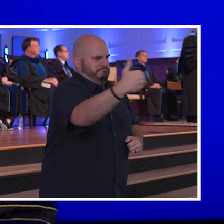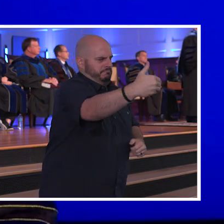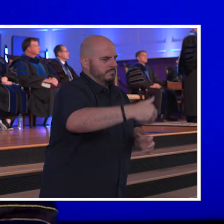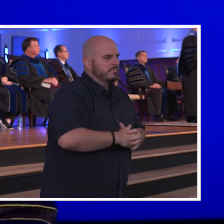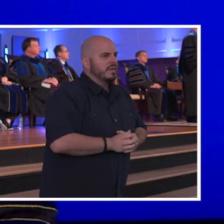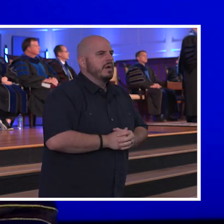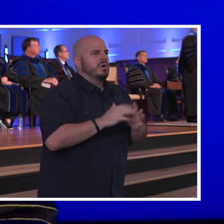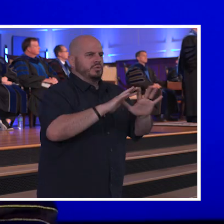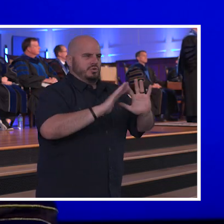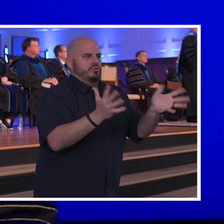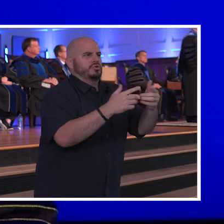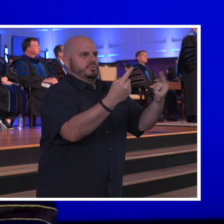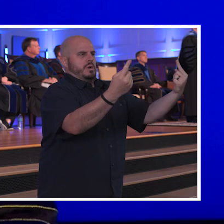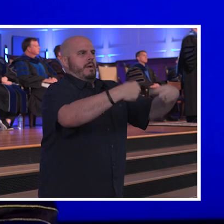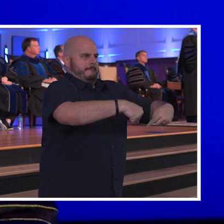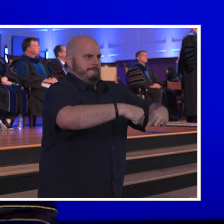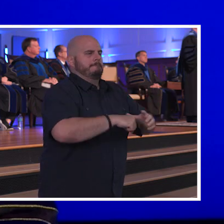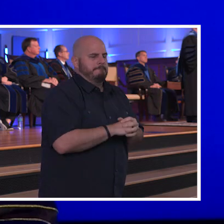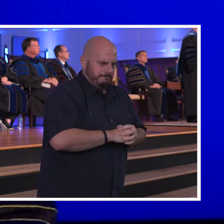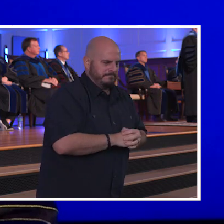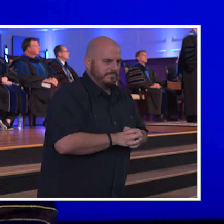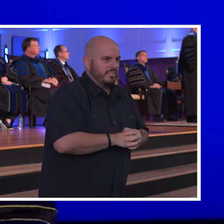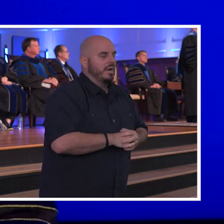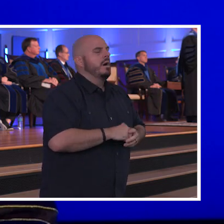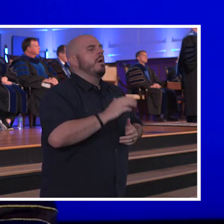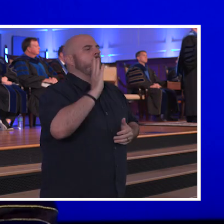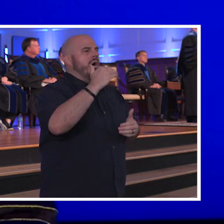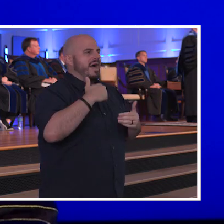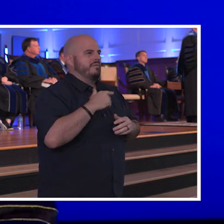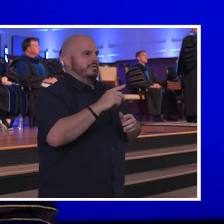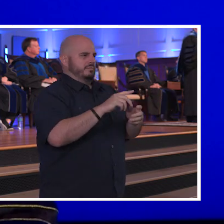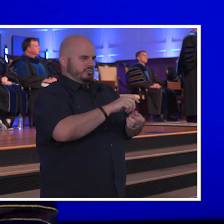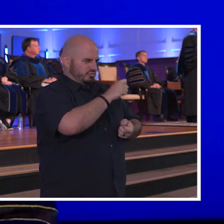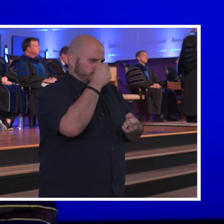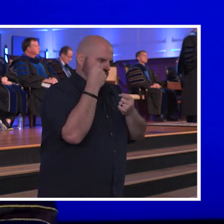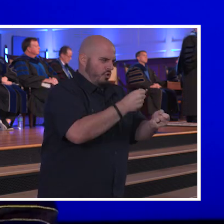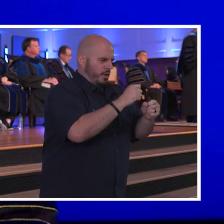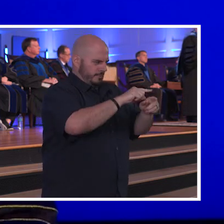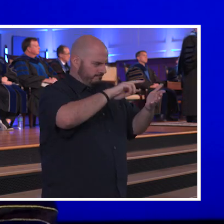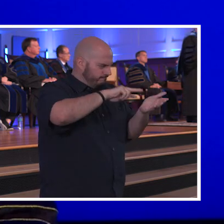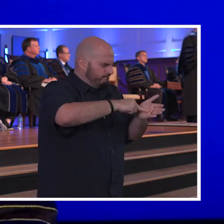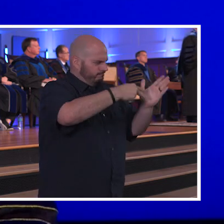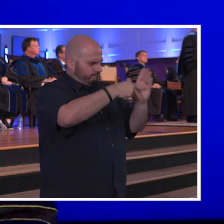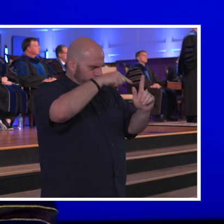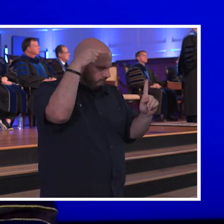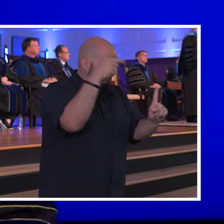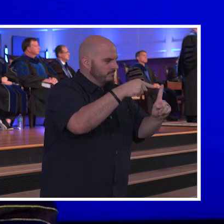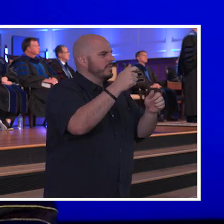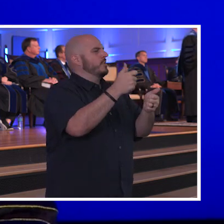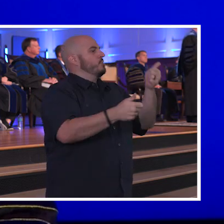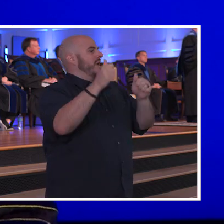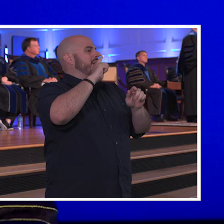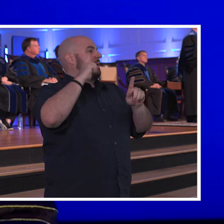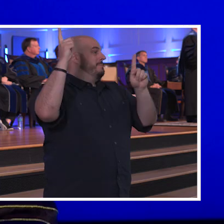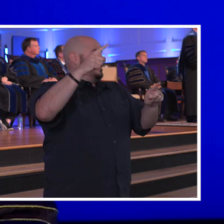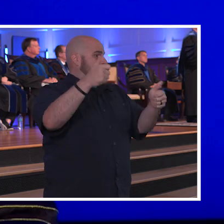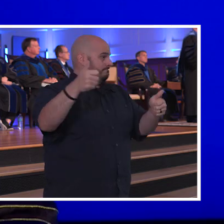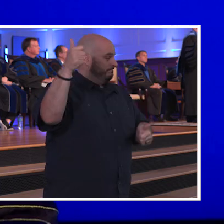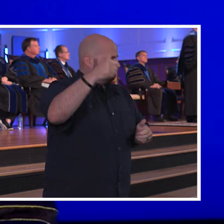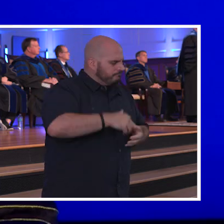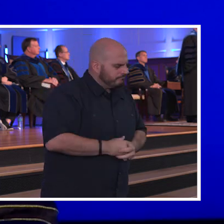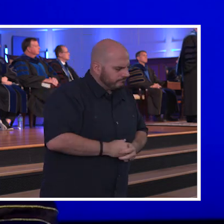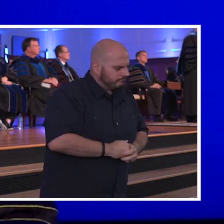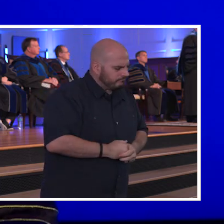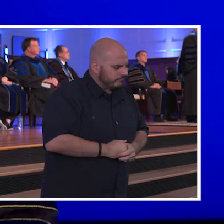we give very intentional focus to the Great Commission. Last year, coming out of that particular